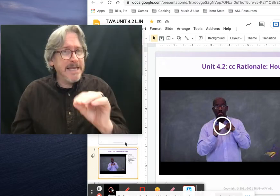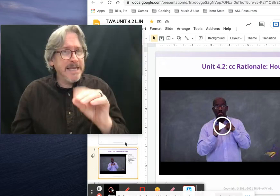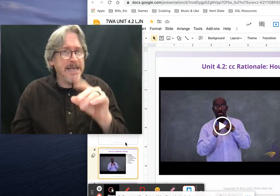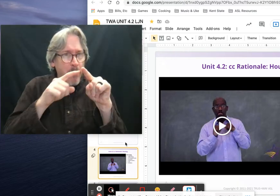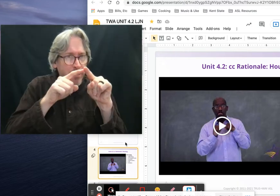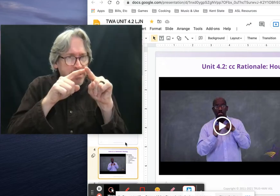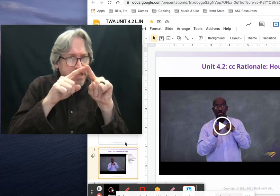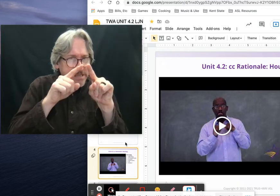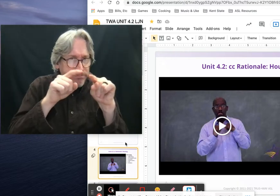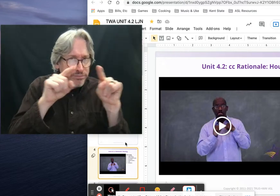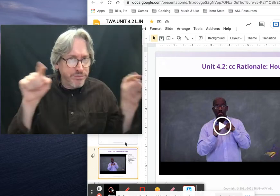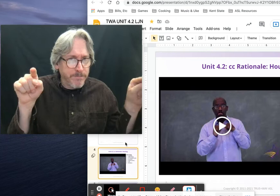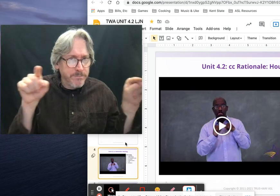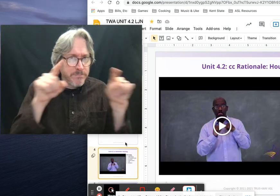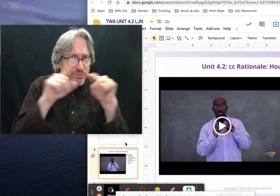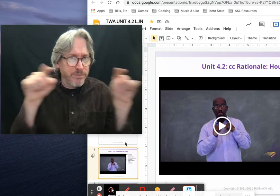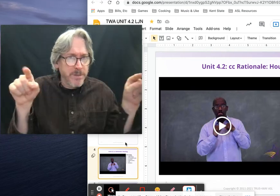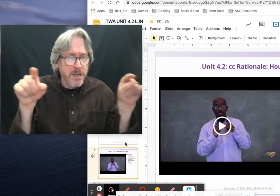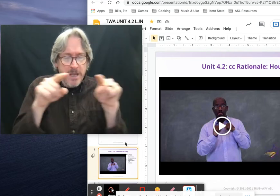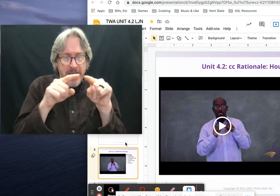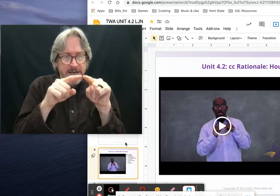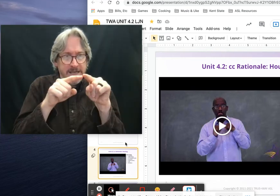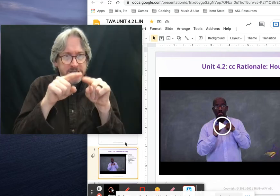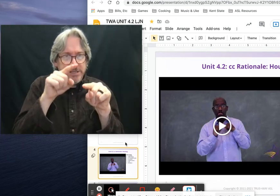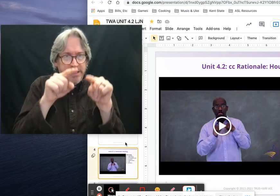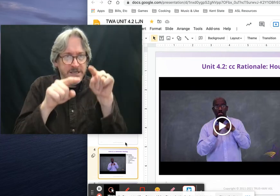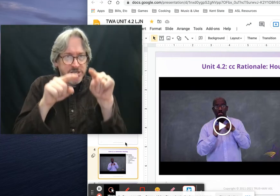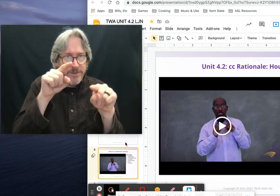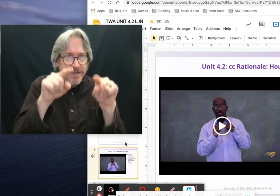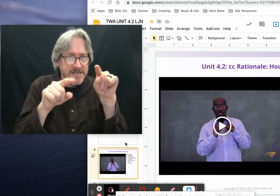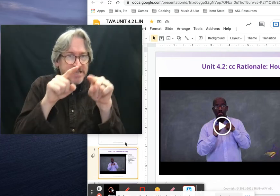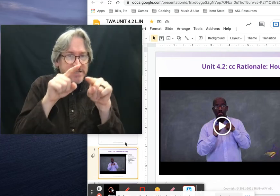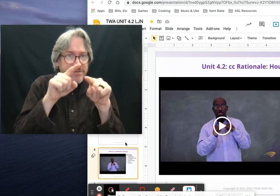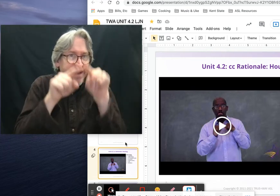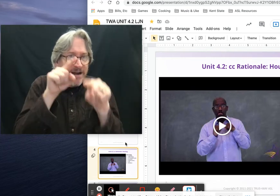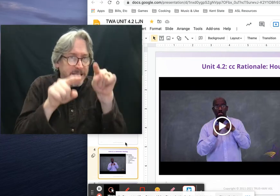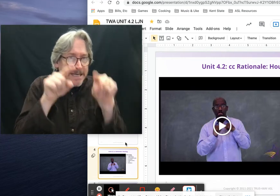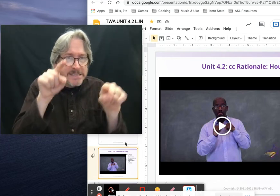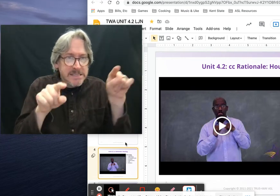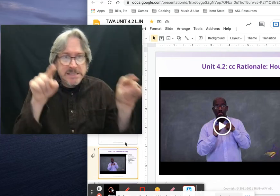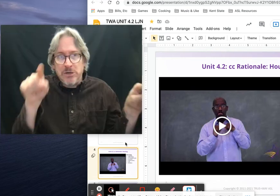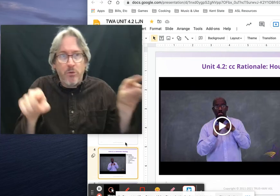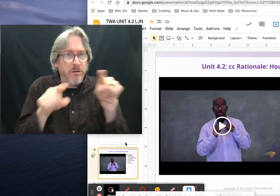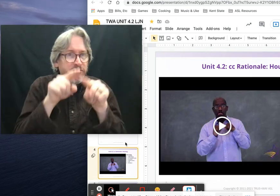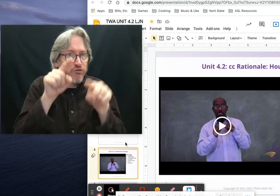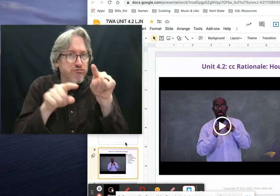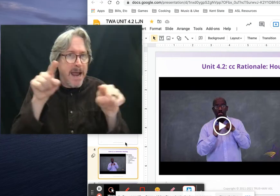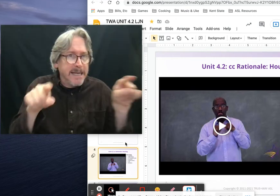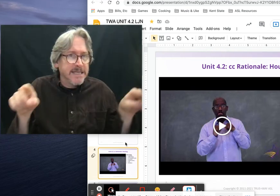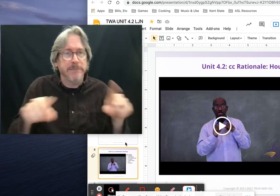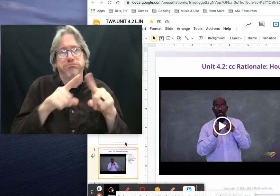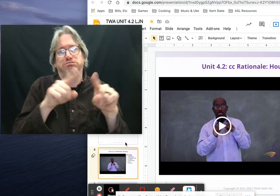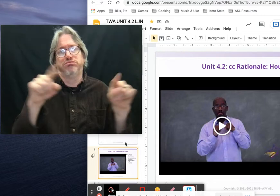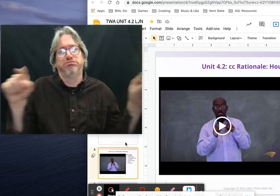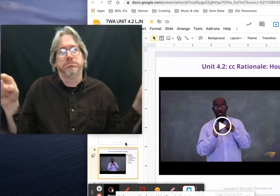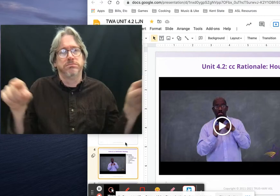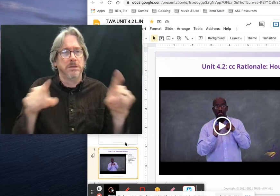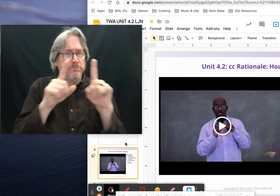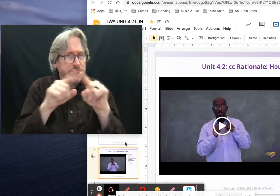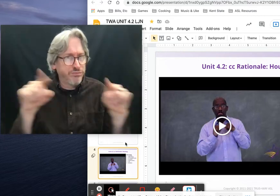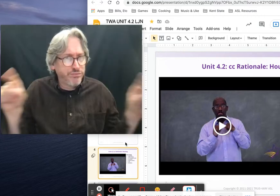Then he at one point does this, and he's doing that. It's various or variety.